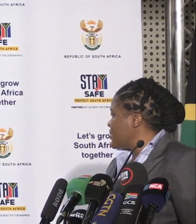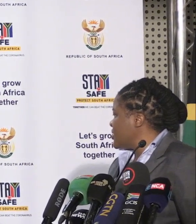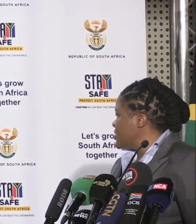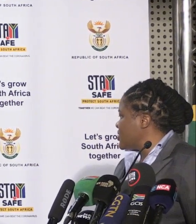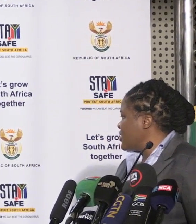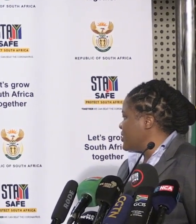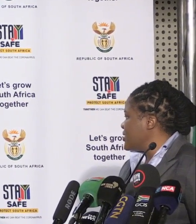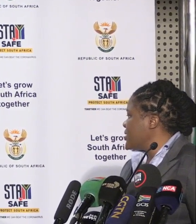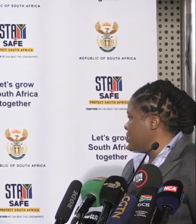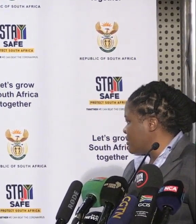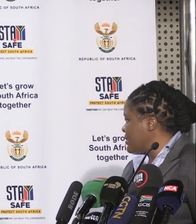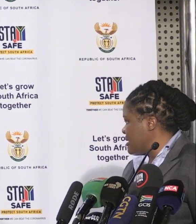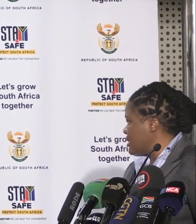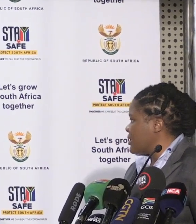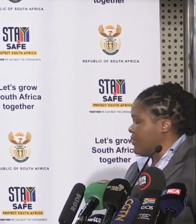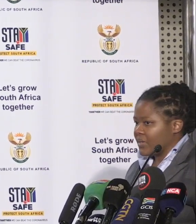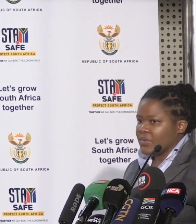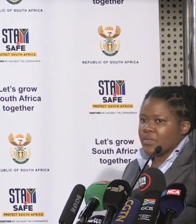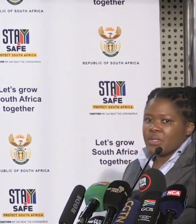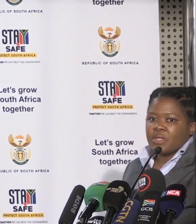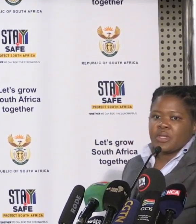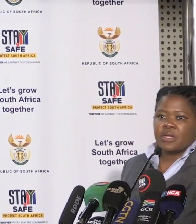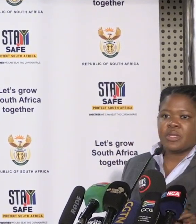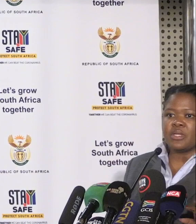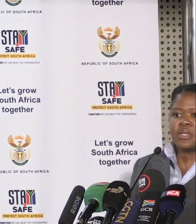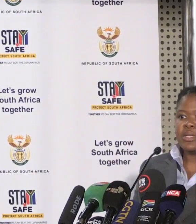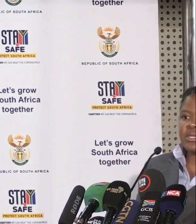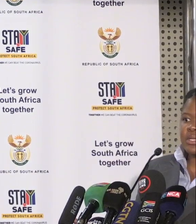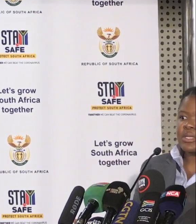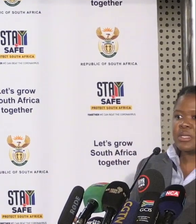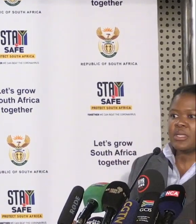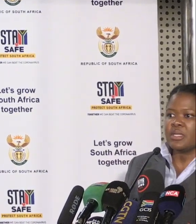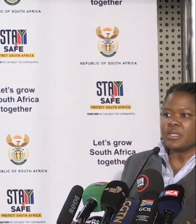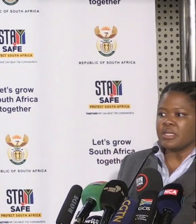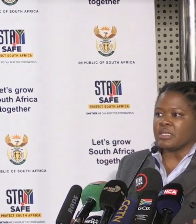Minister, are we good to go? Minister, okay, cool.